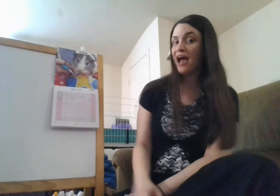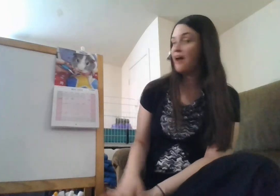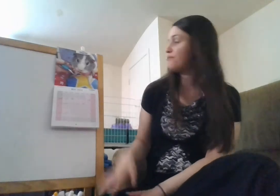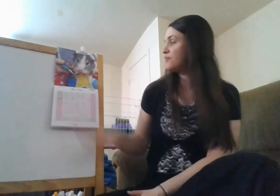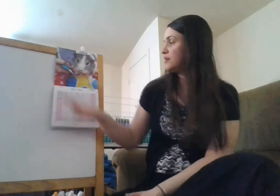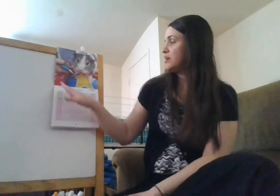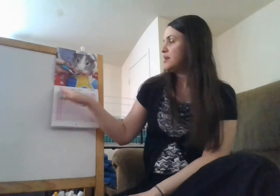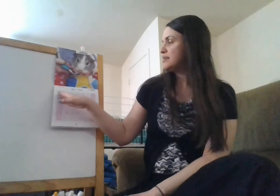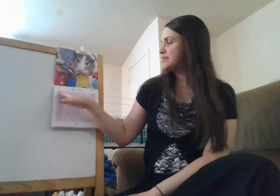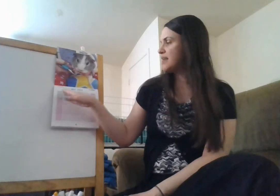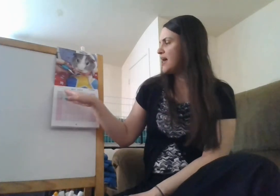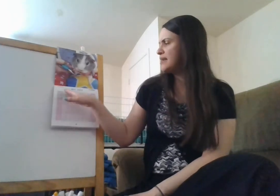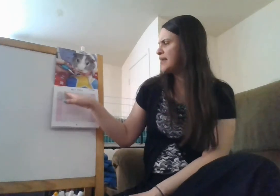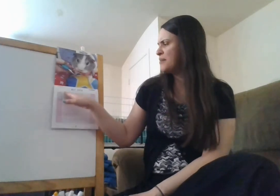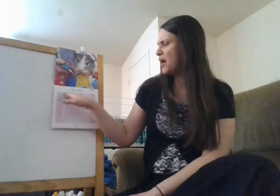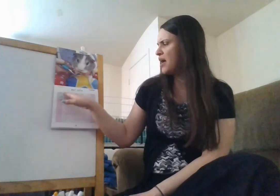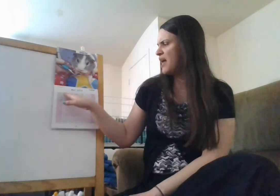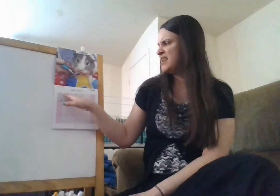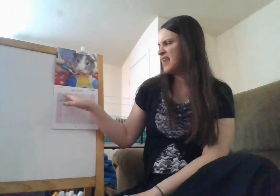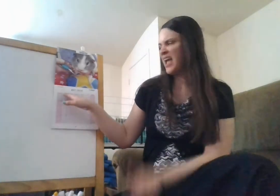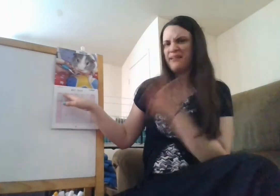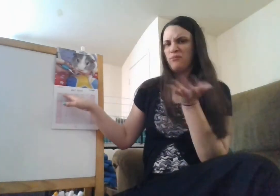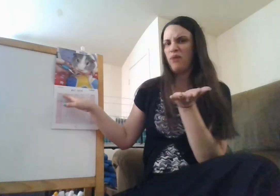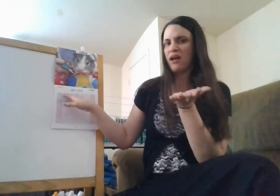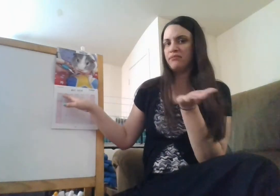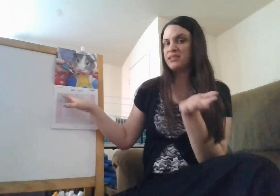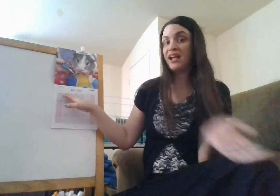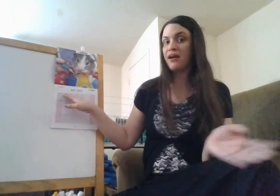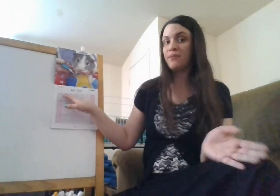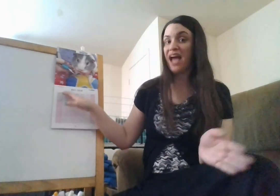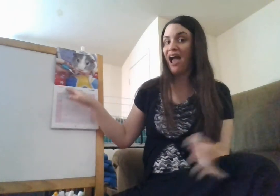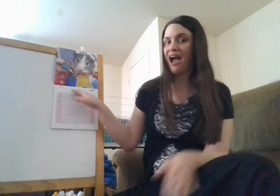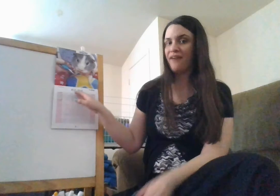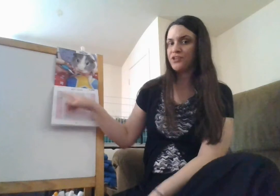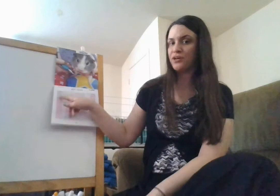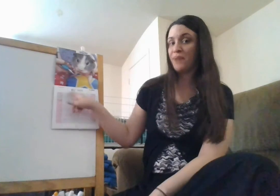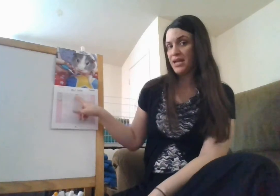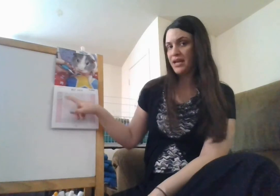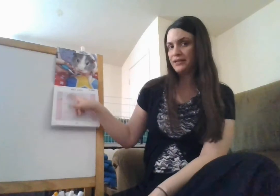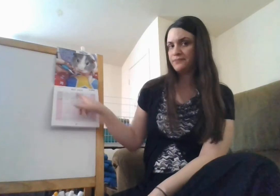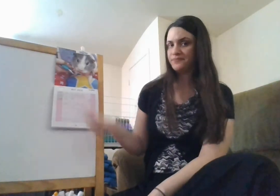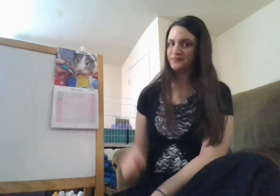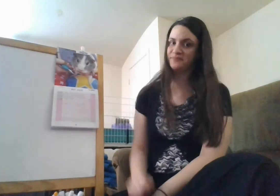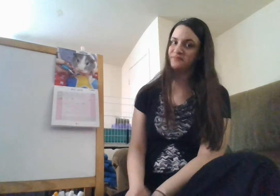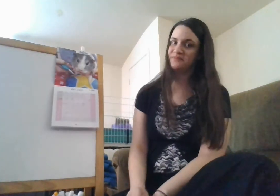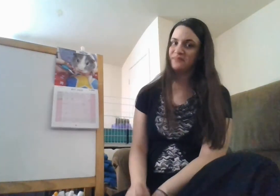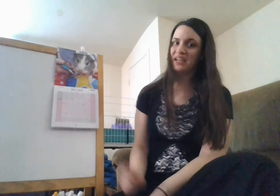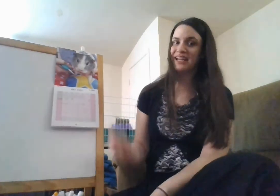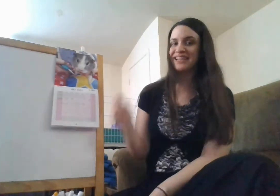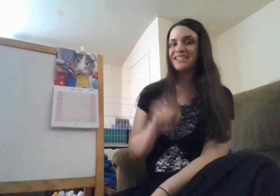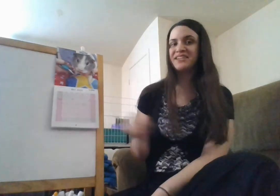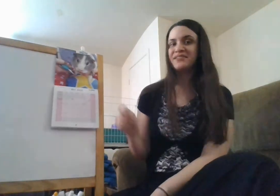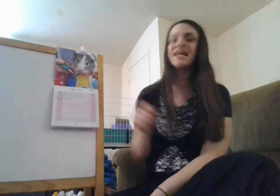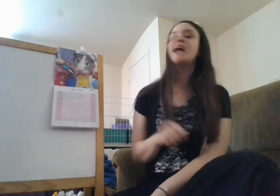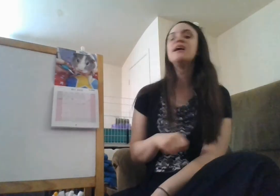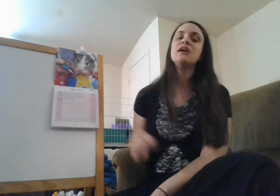have Sunday, Monday. What day comes after Monday? Good, it's Tuesday. Can